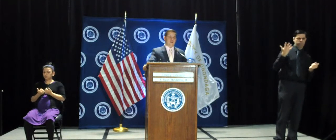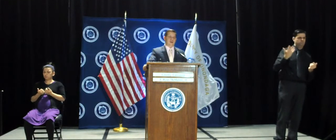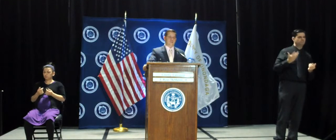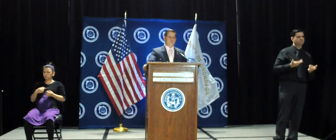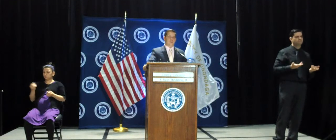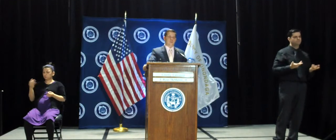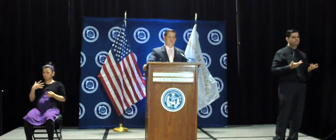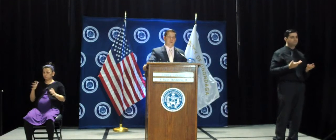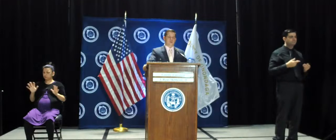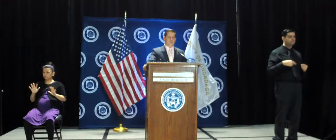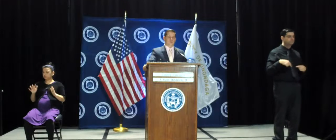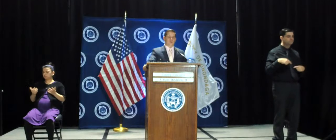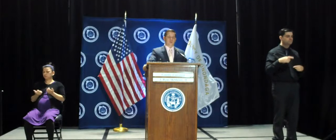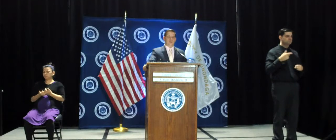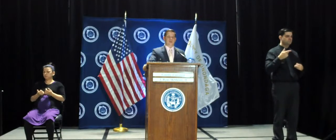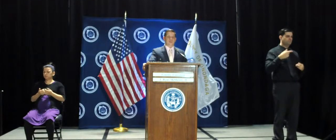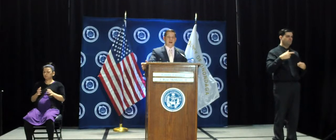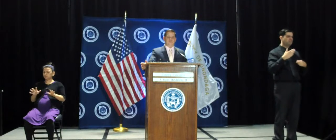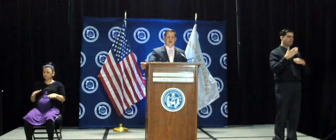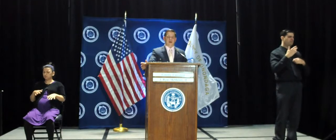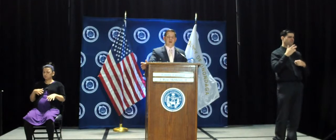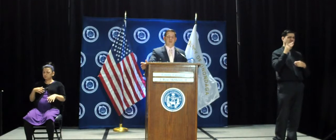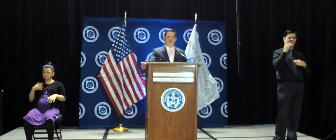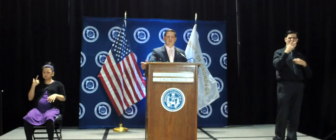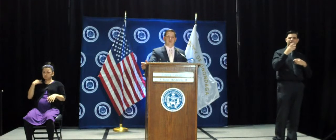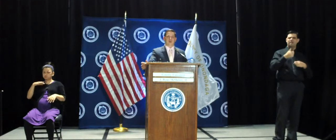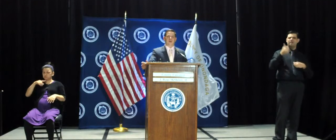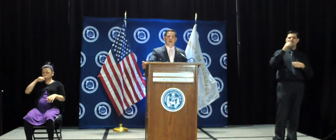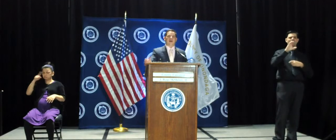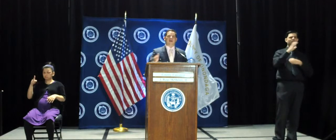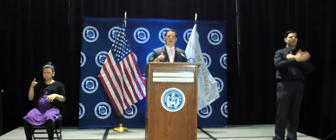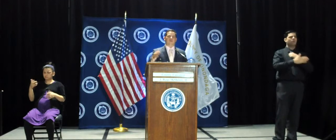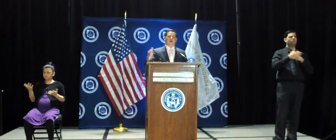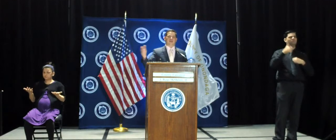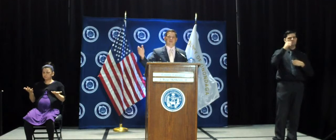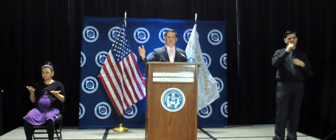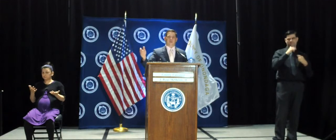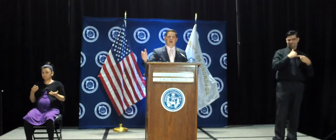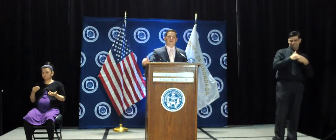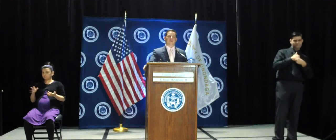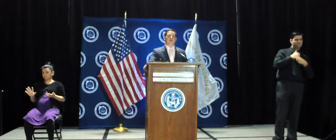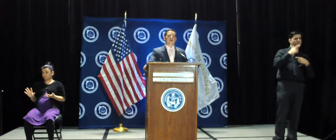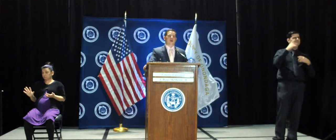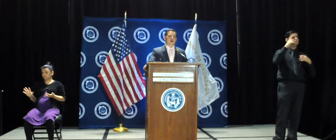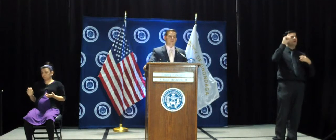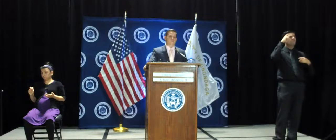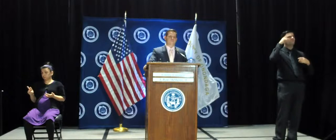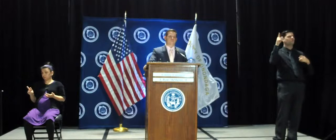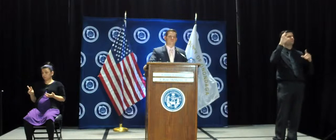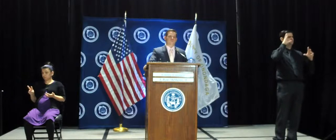it, but we can modify our behavior, and that can have a positive impact.